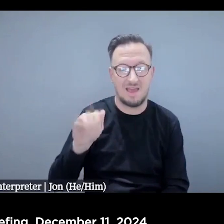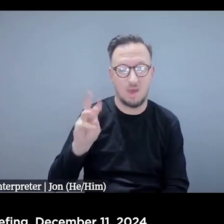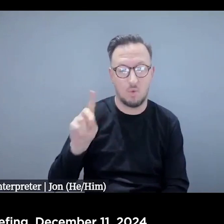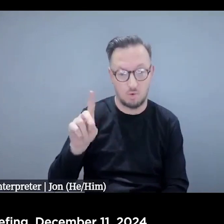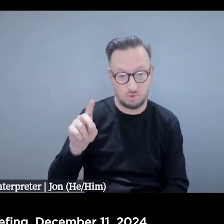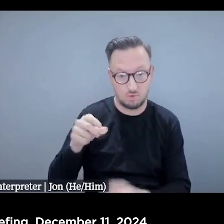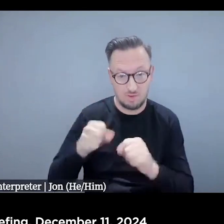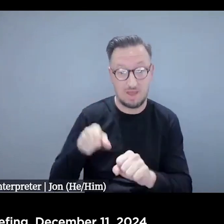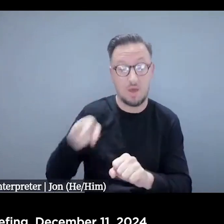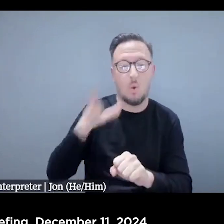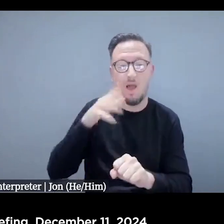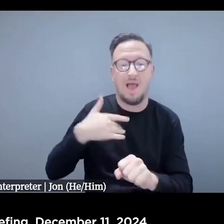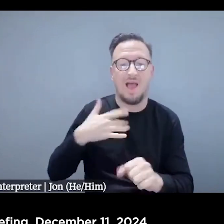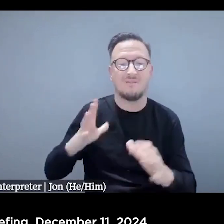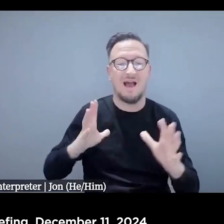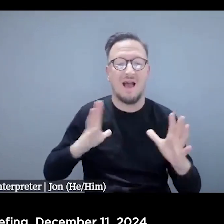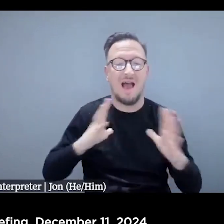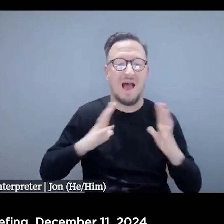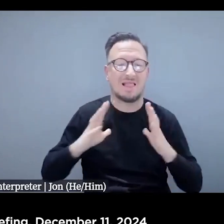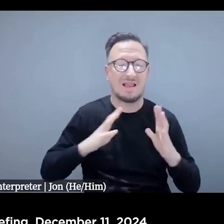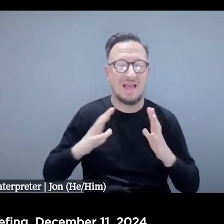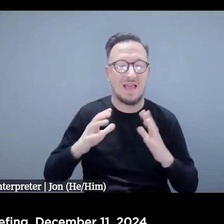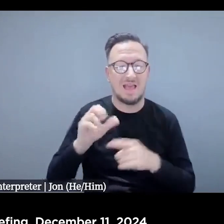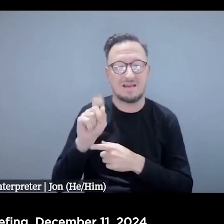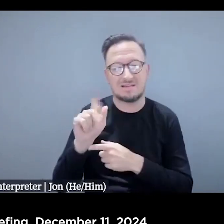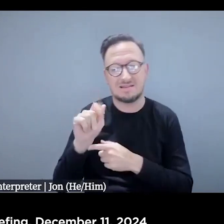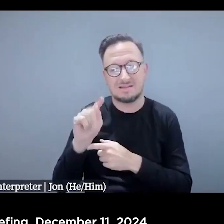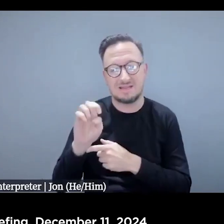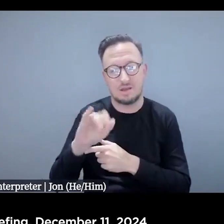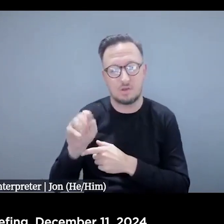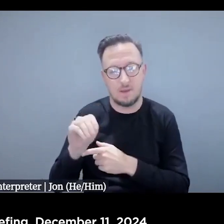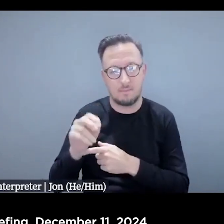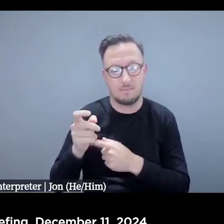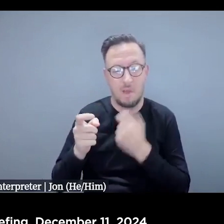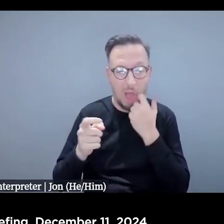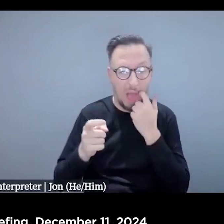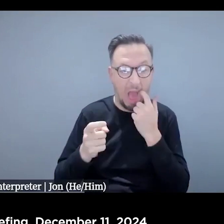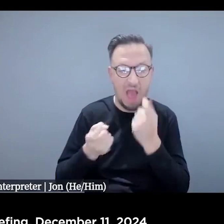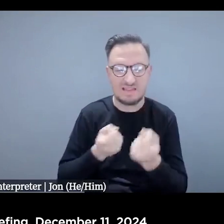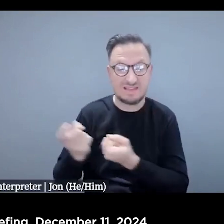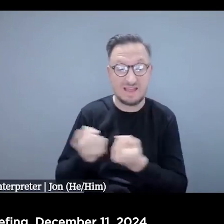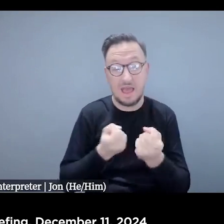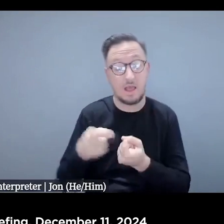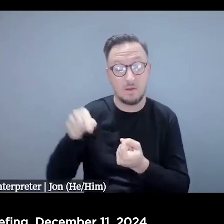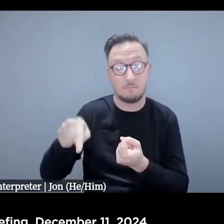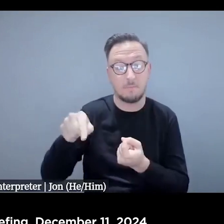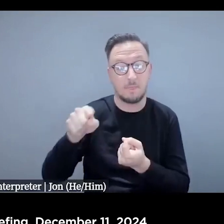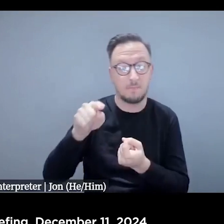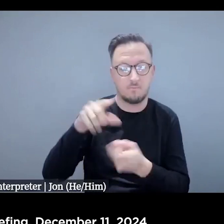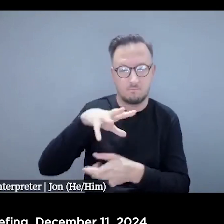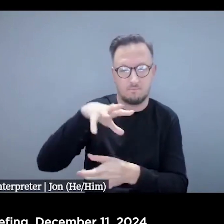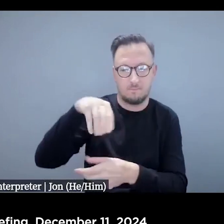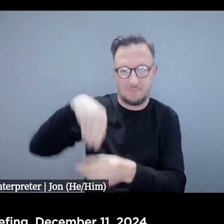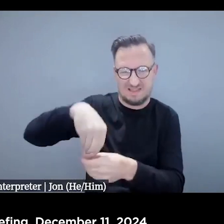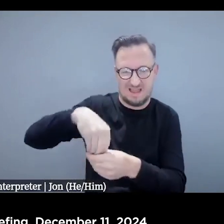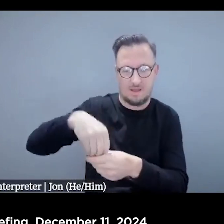of a holiday skate jam. The skating rink will be located inside the Harris Cherokee